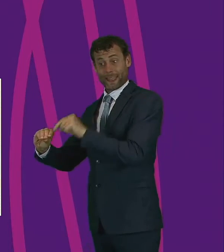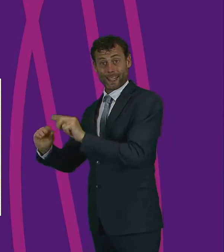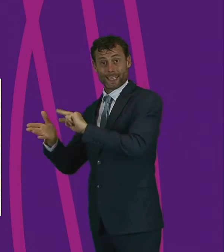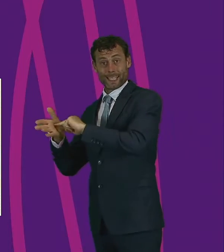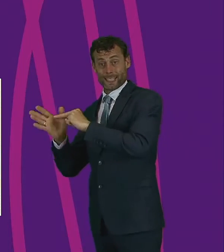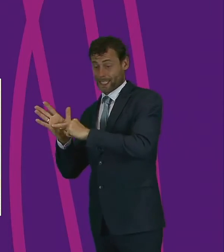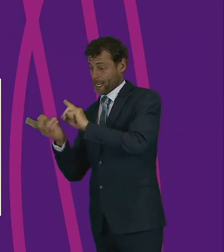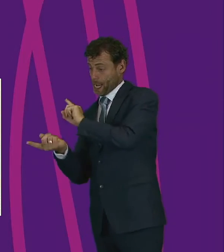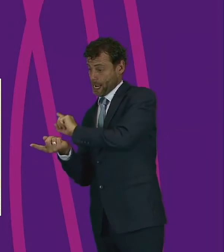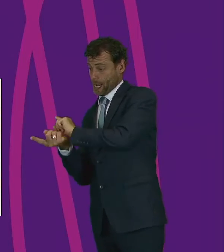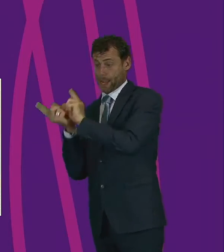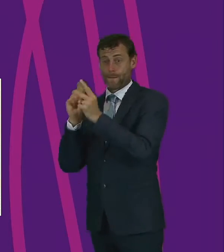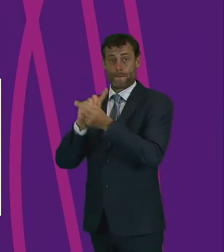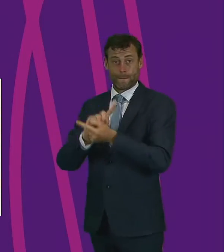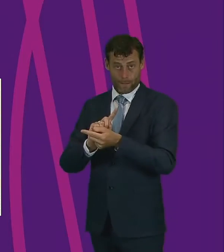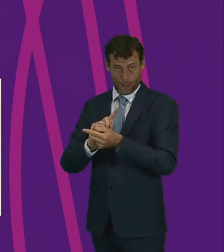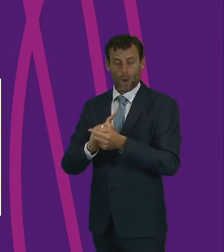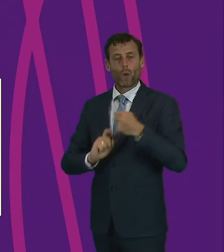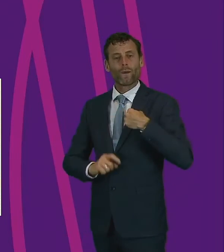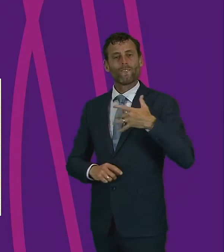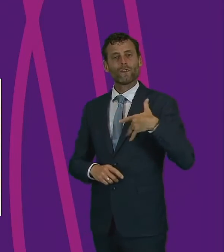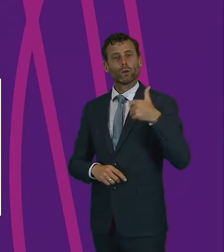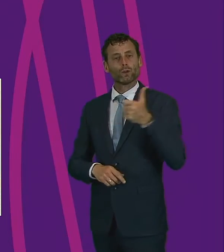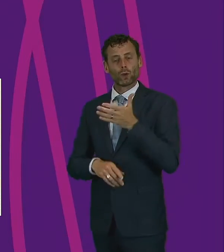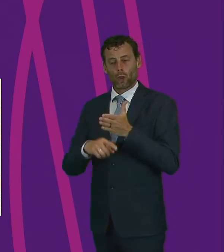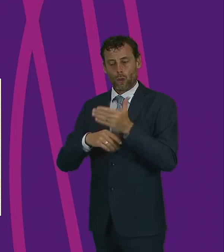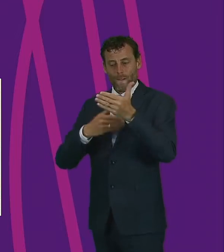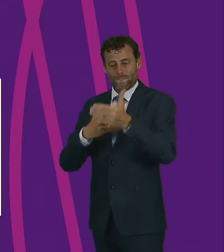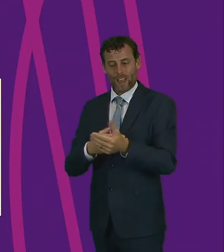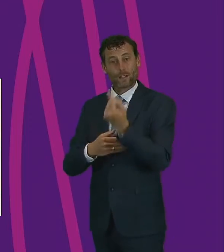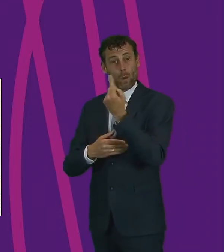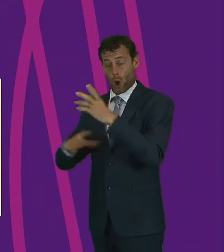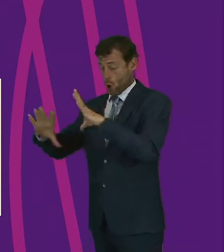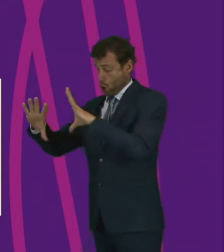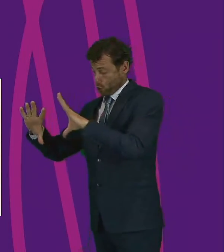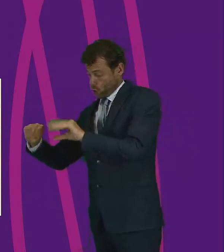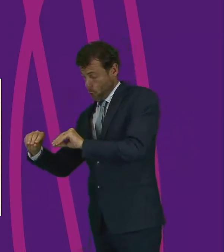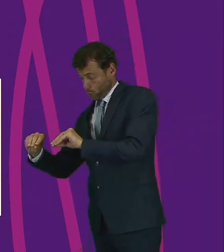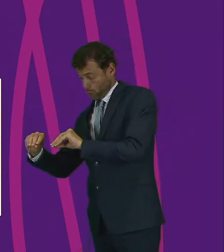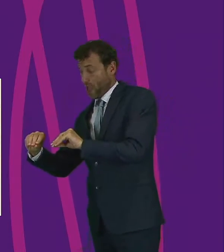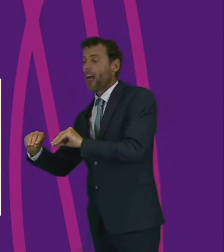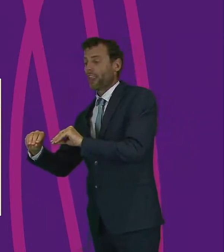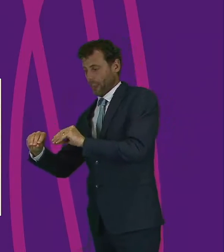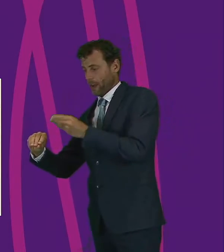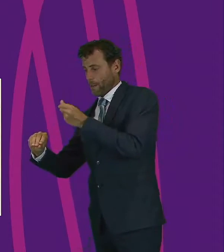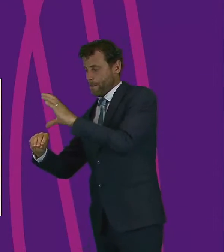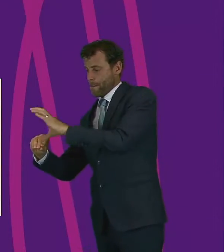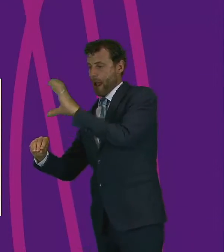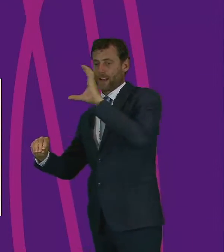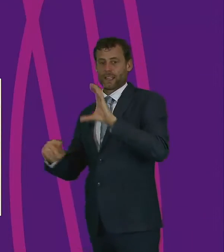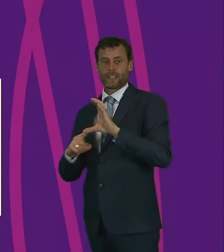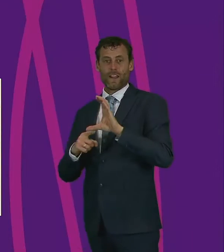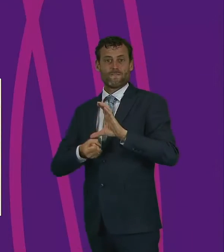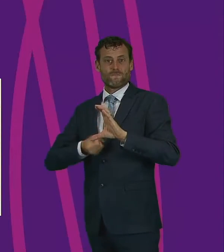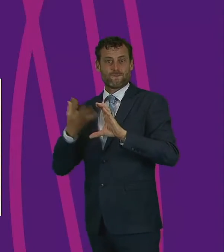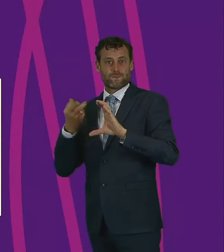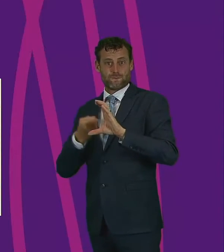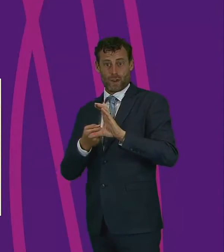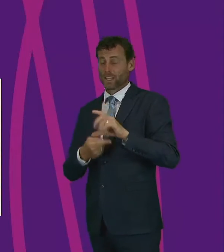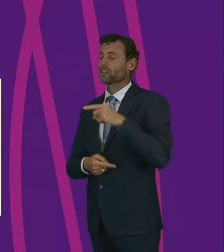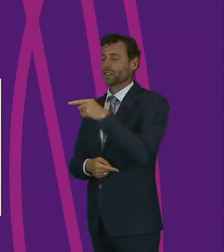that we should close phase 1 in order that we could liberate some funds that could be used elsewhere? I think we need to deal with the 16,000 outstanding